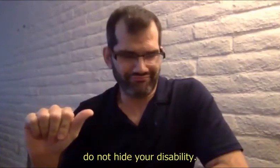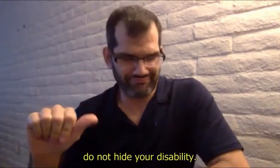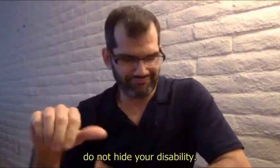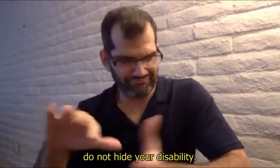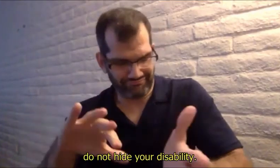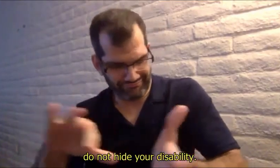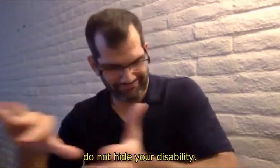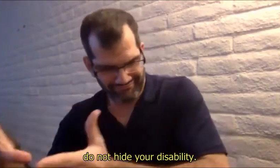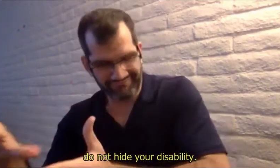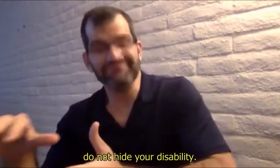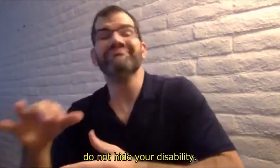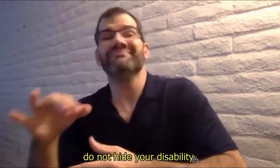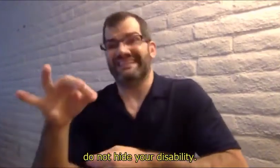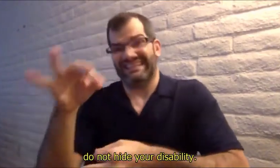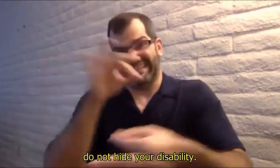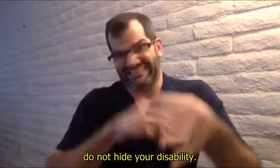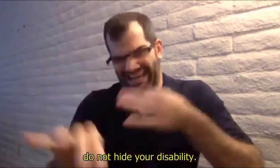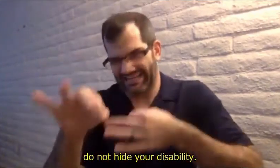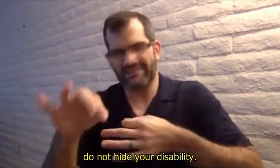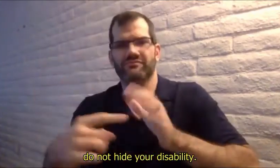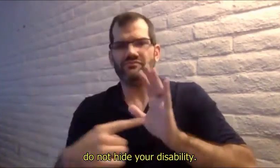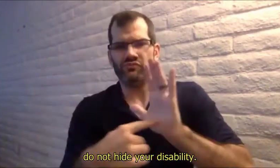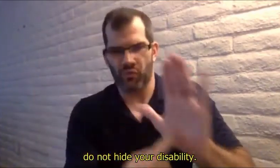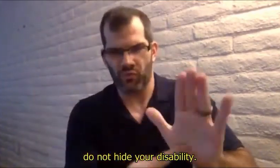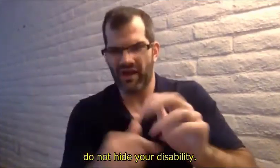do not hide your disability.